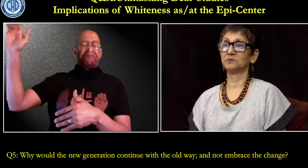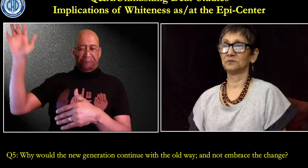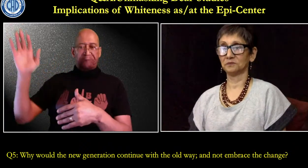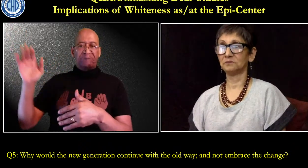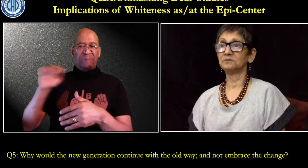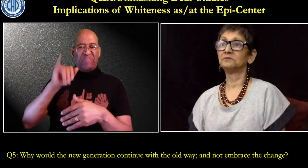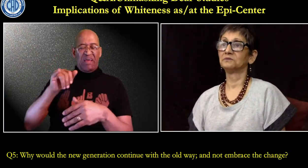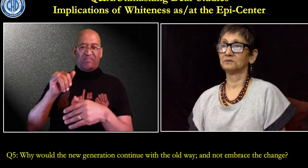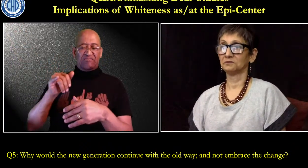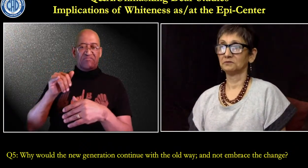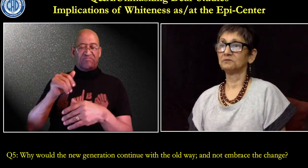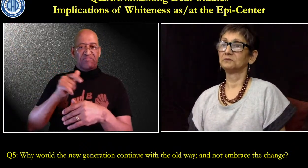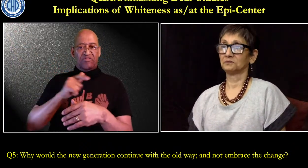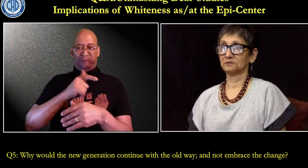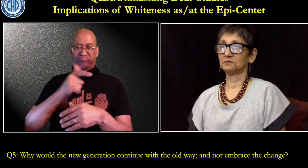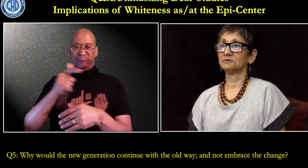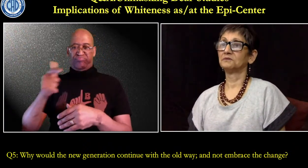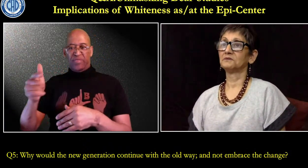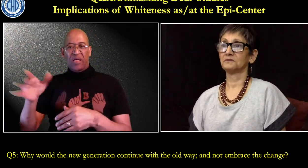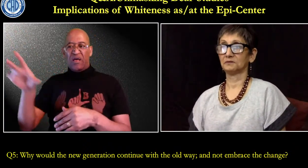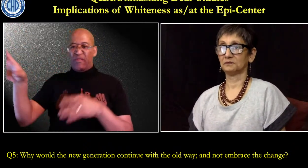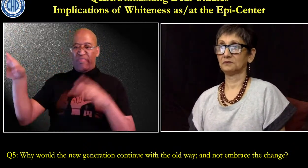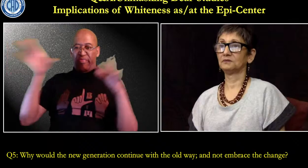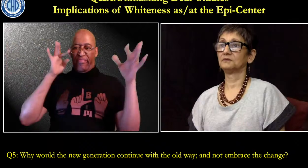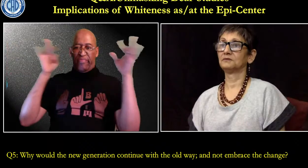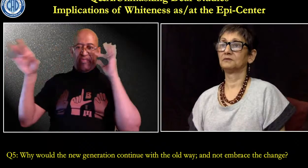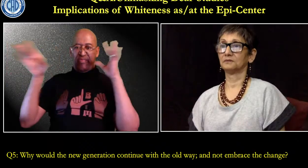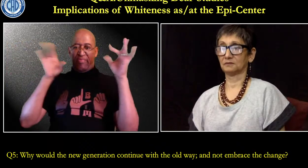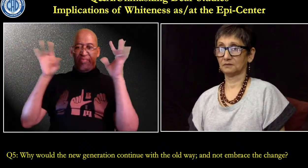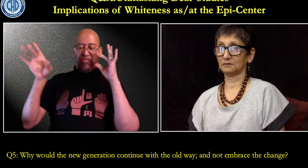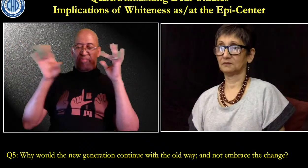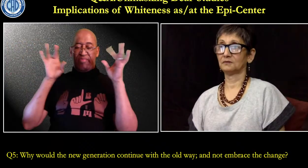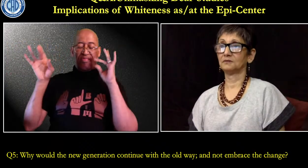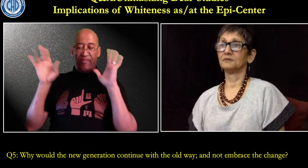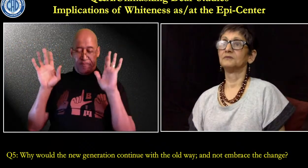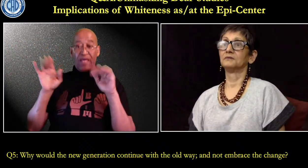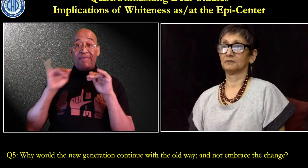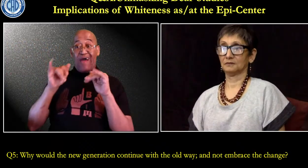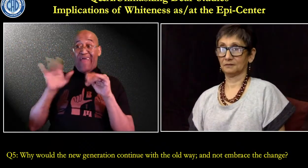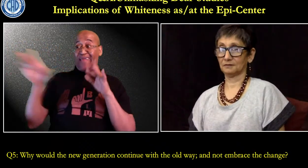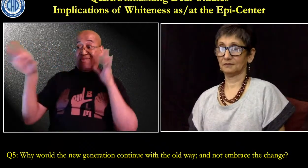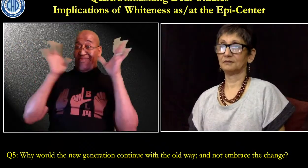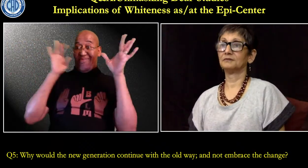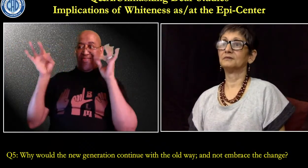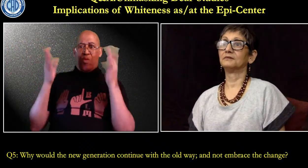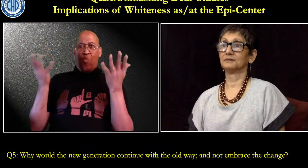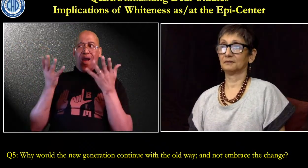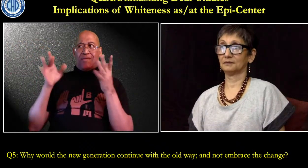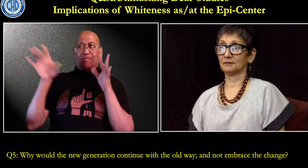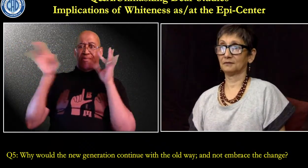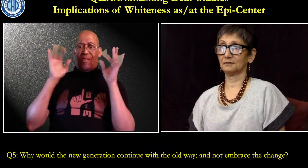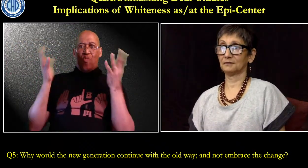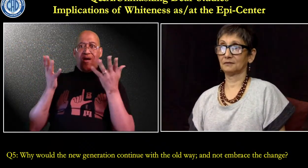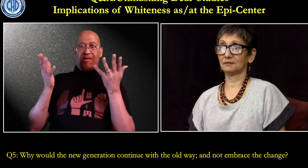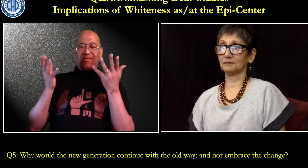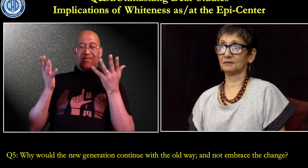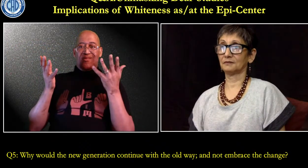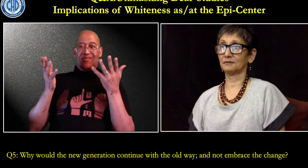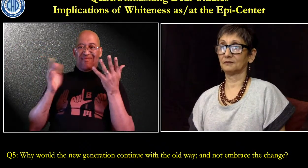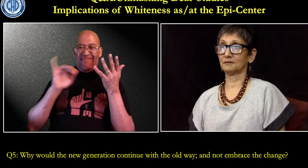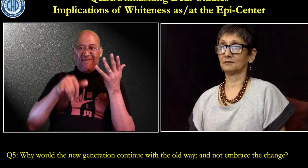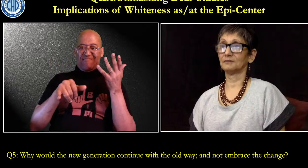school, and so on. And that literally trickles in, and that's how those